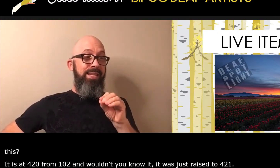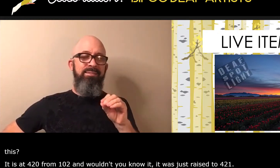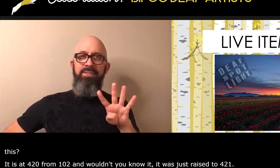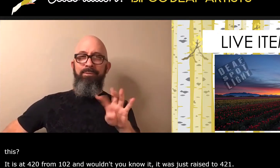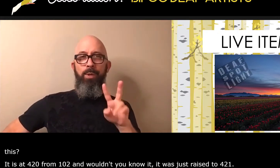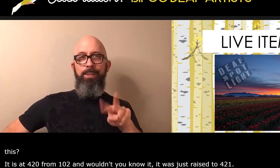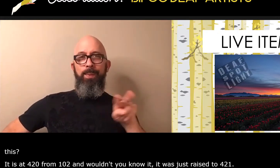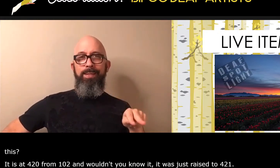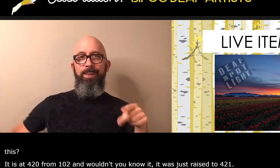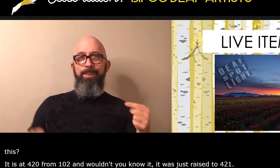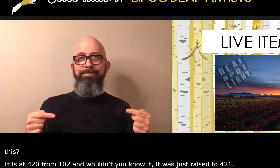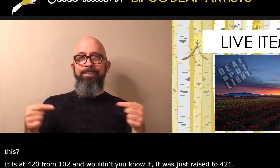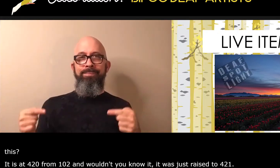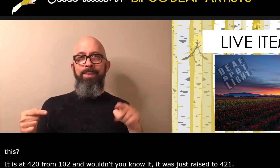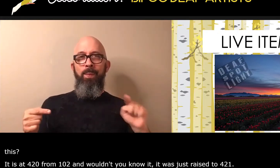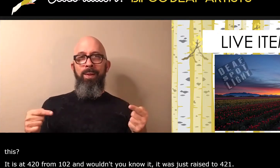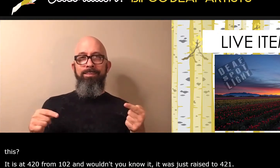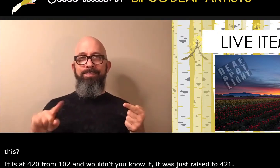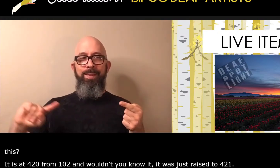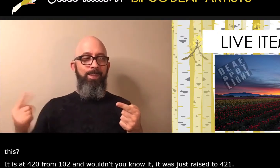What do you think about 450?